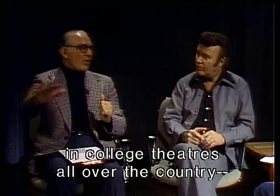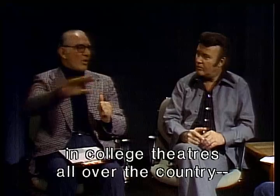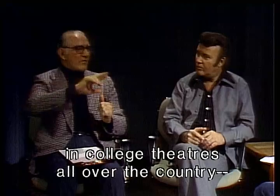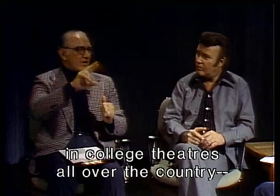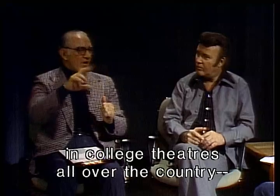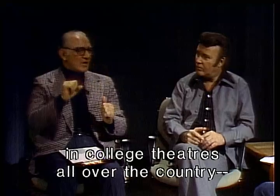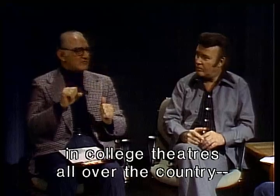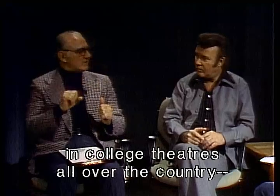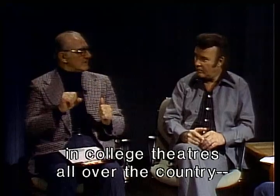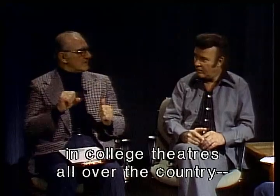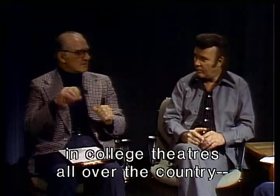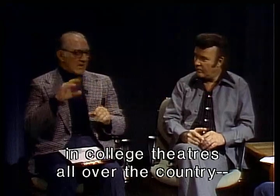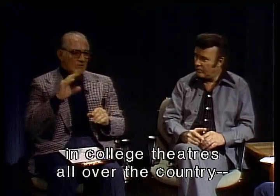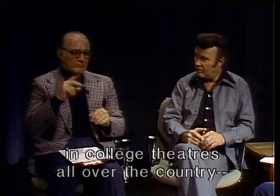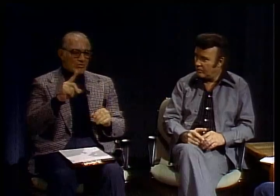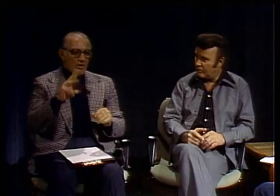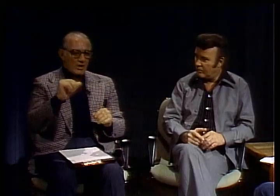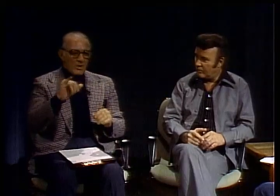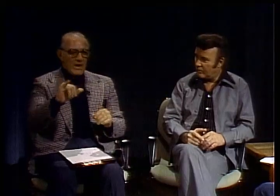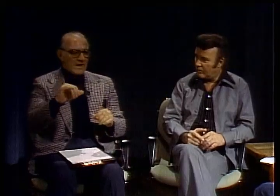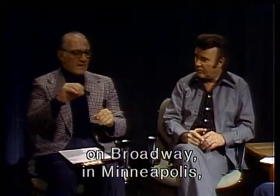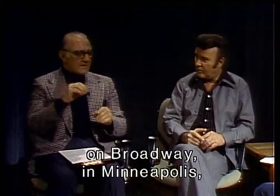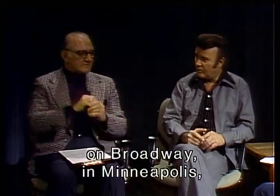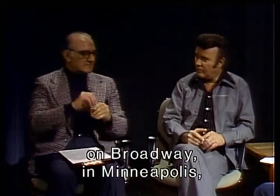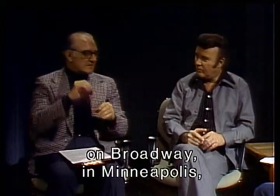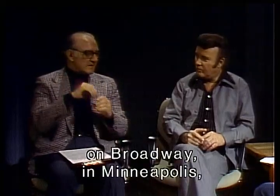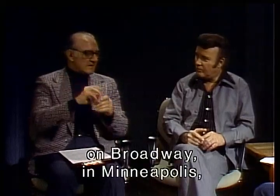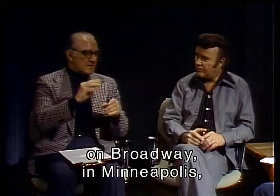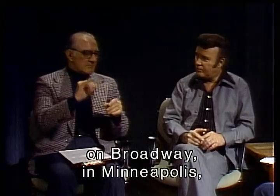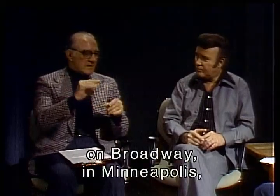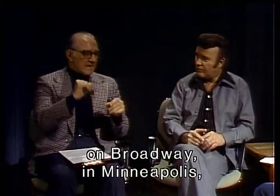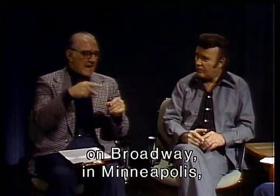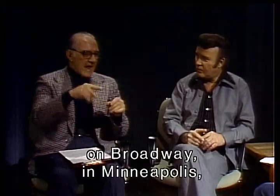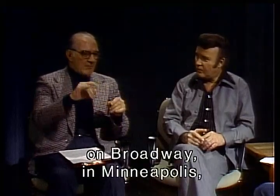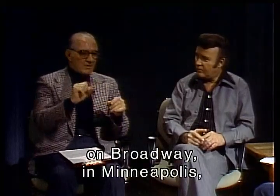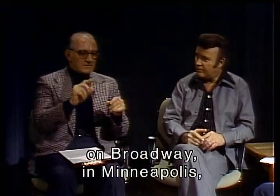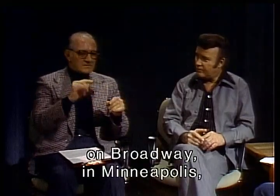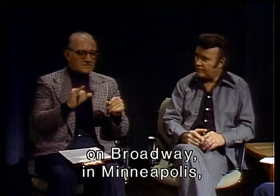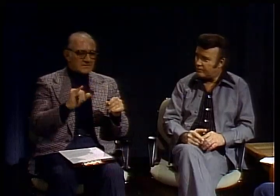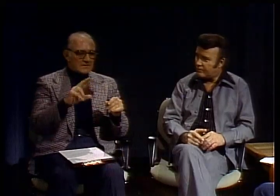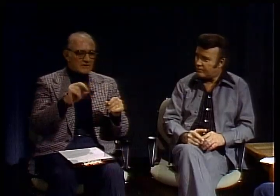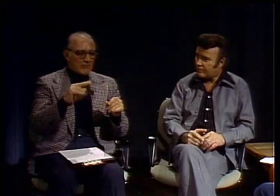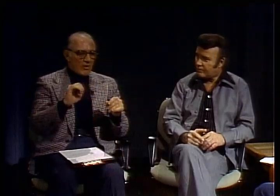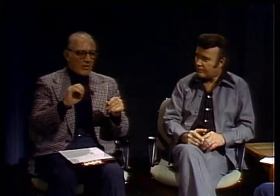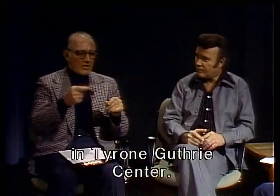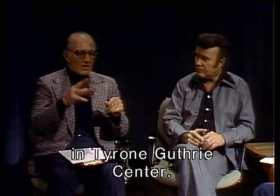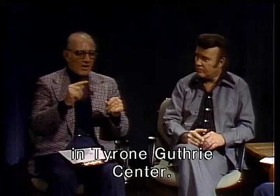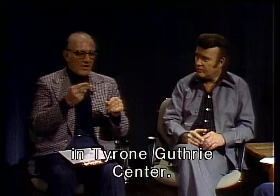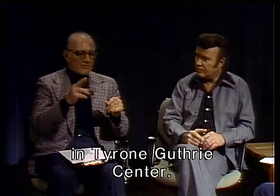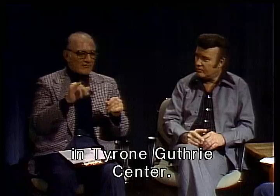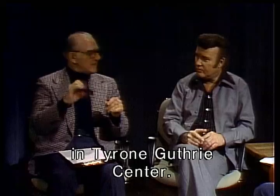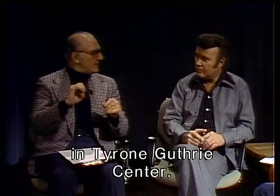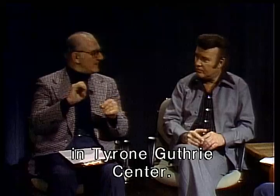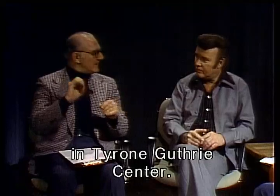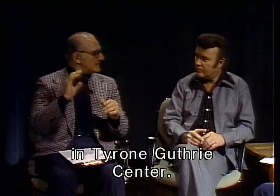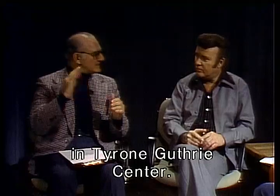over the country. Broadway in Minneapolis, Tyrone Guthrie